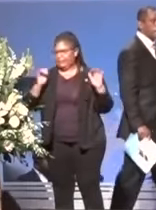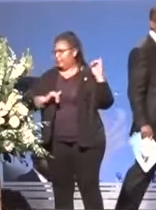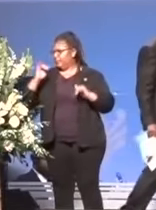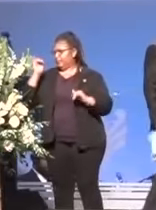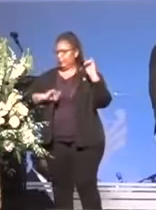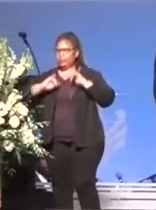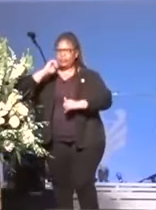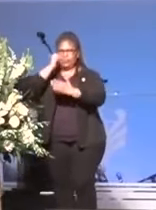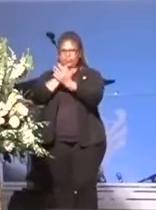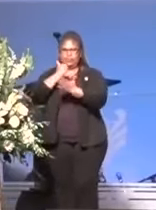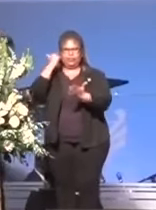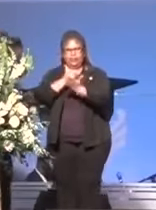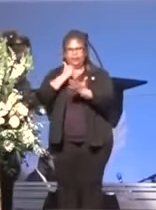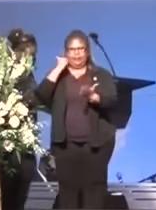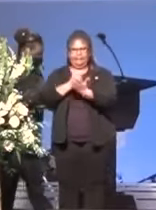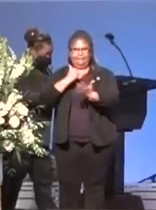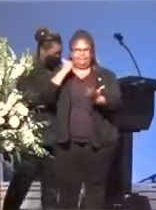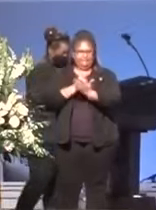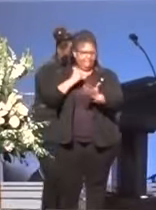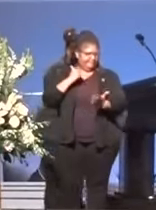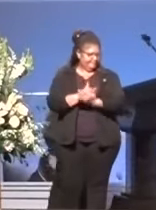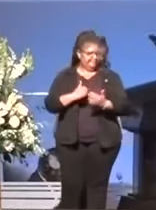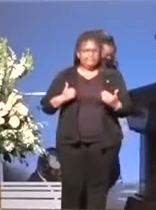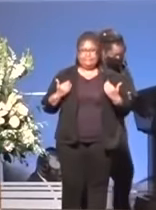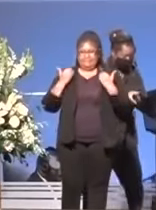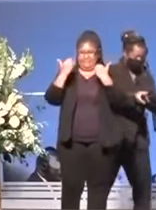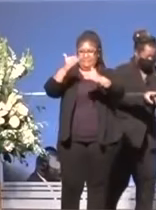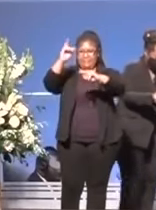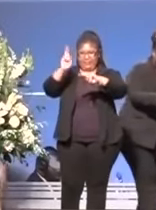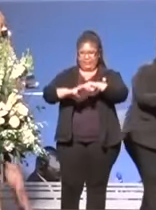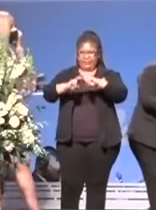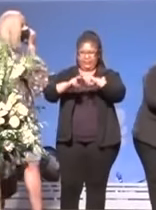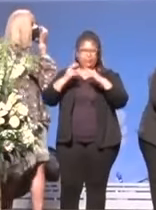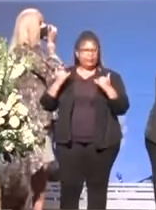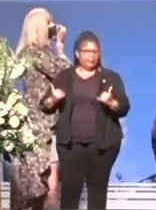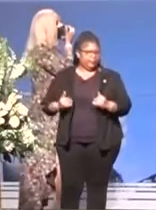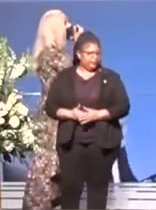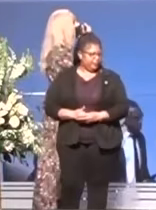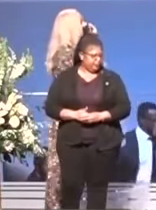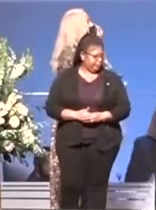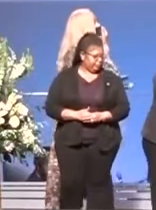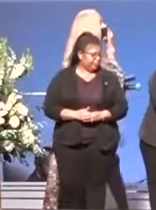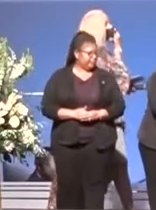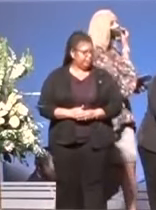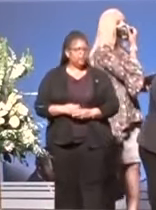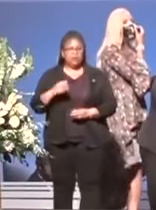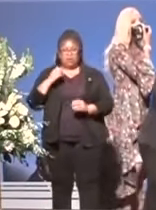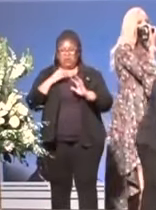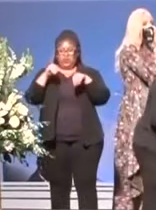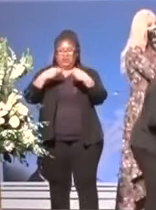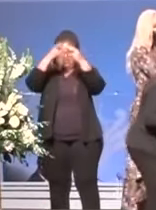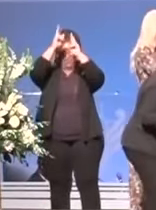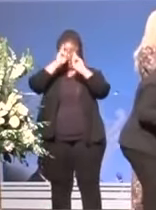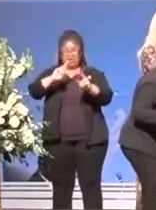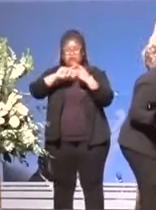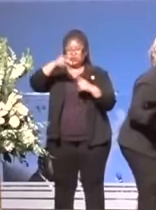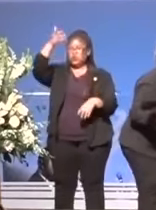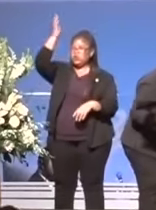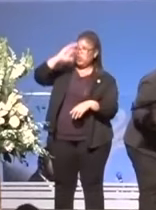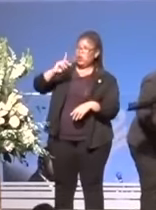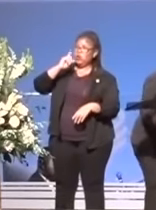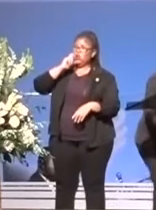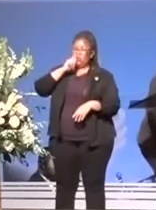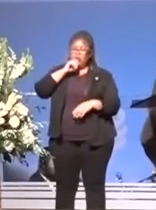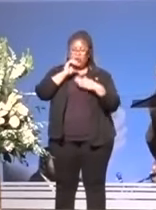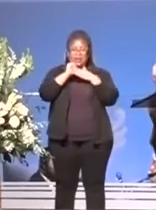Amen. Amen. You may be seated. We certainly give honor to God who is the head of our lives. And we